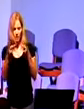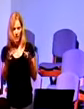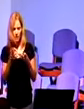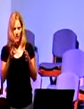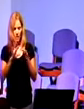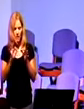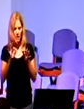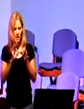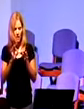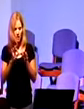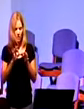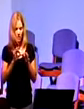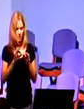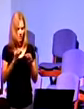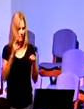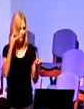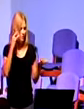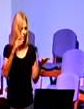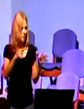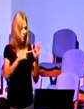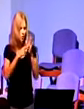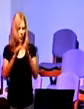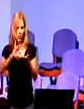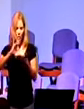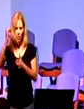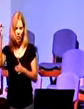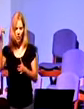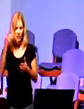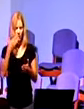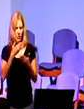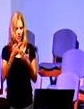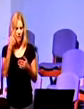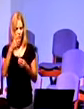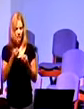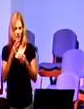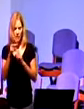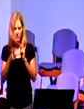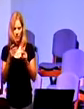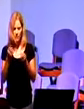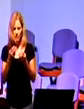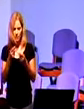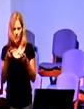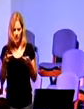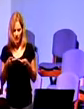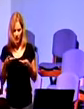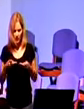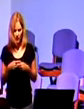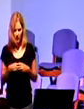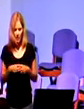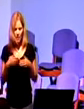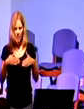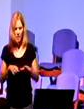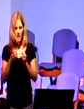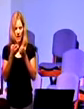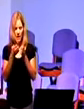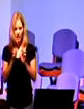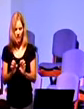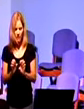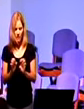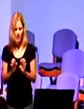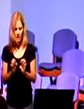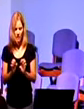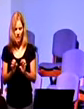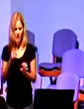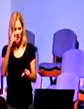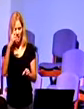their message redound to your glory and to the good of many people in many places. And may the efforts and